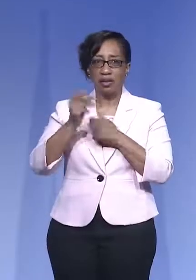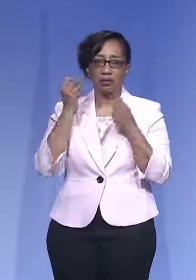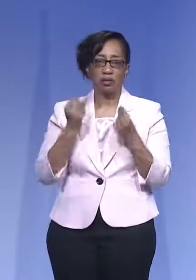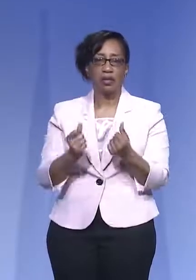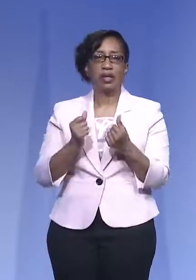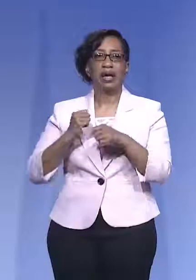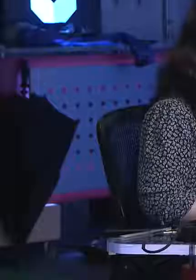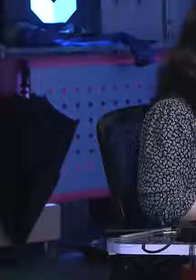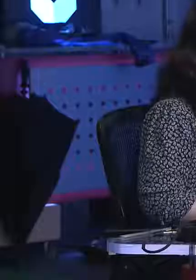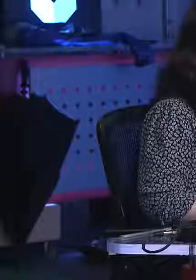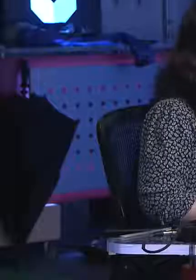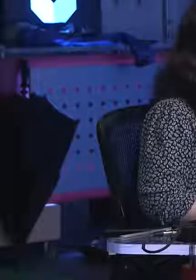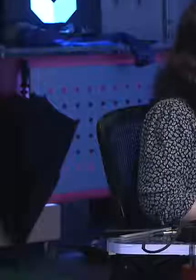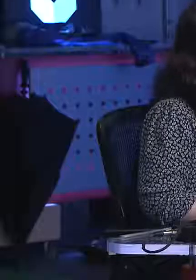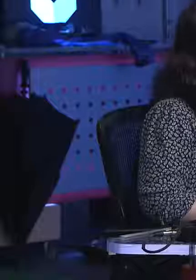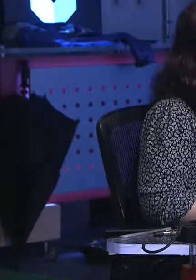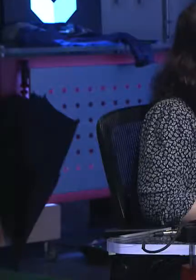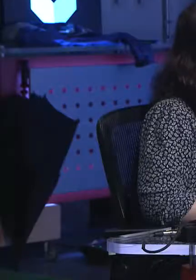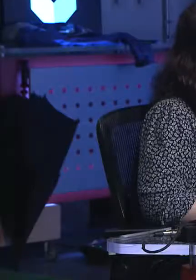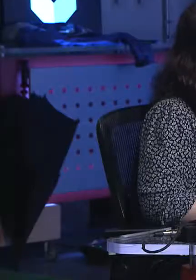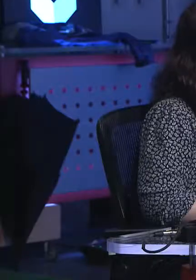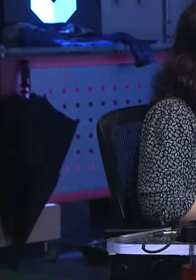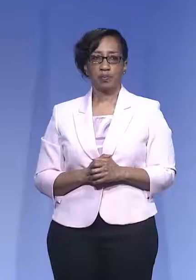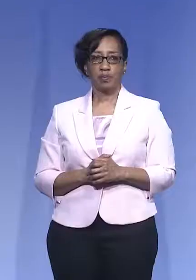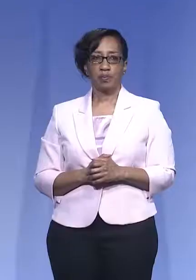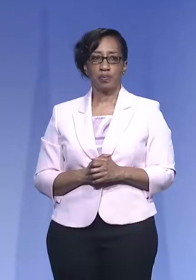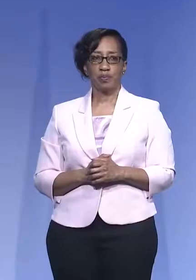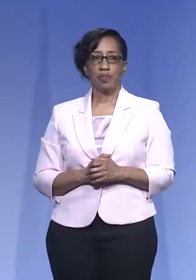community. Omir Youssef, Daily Memphian.